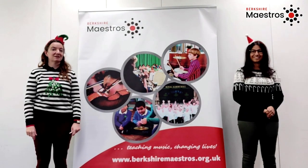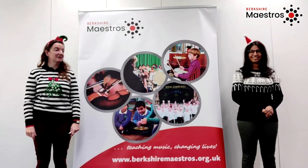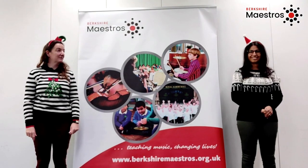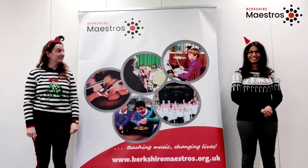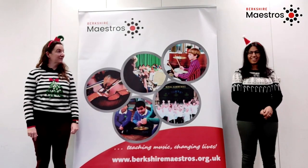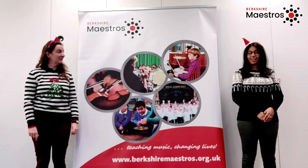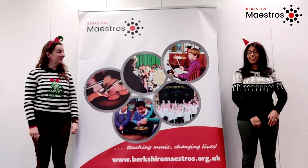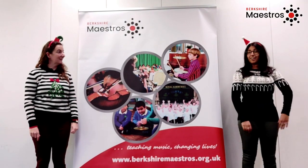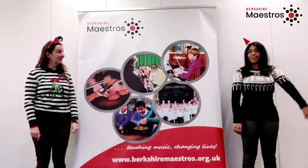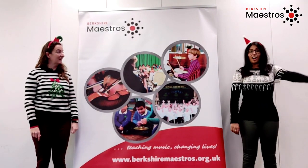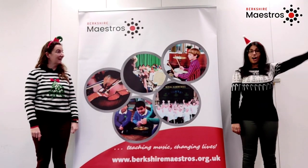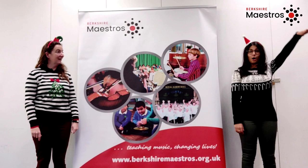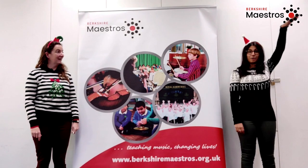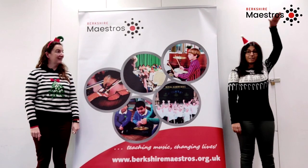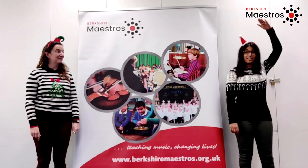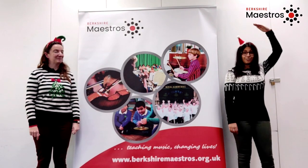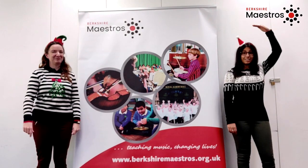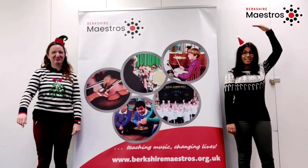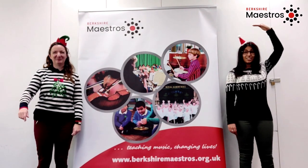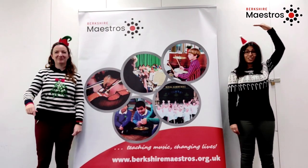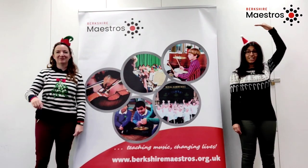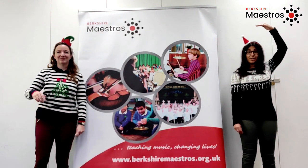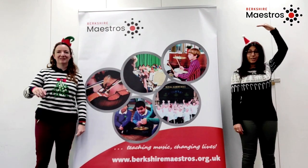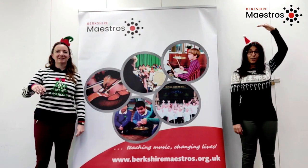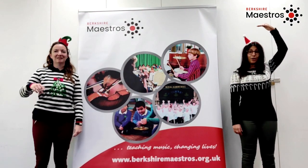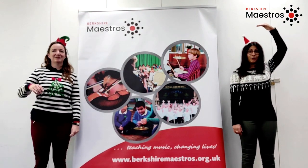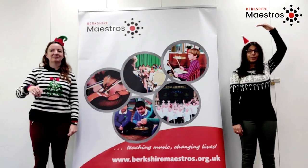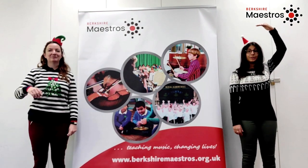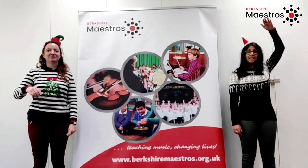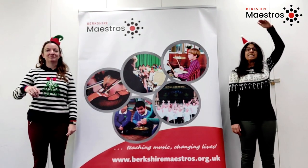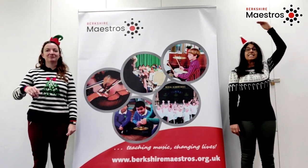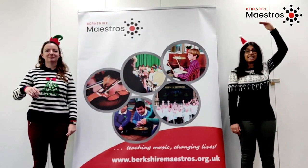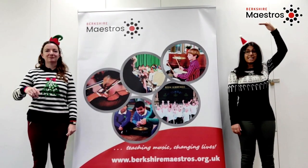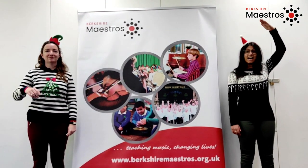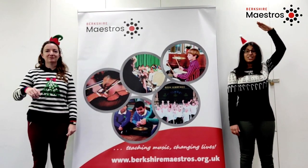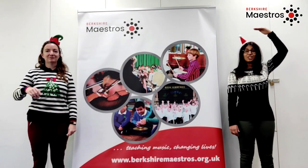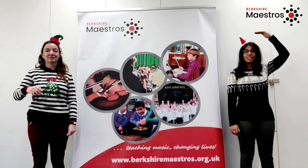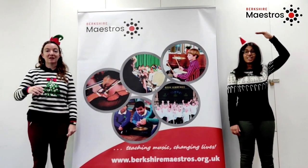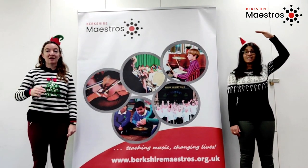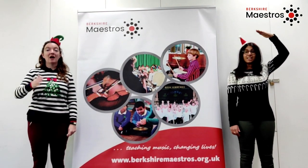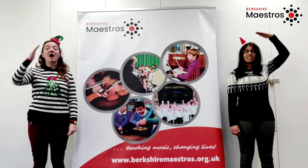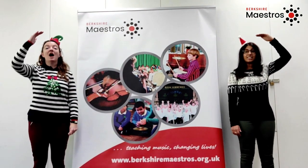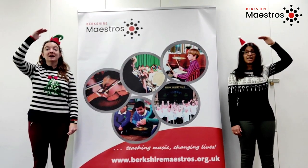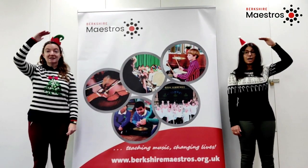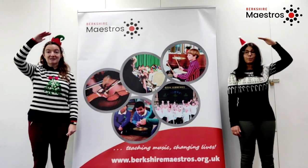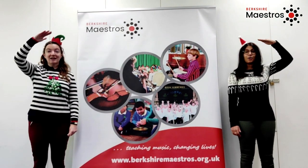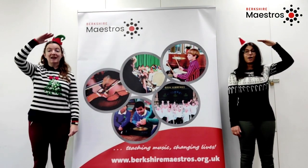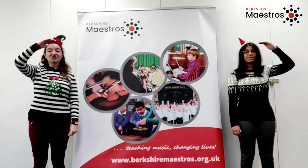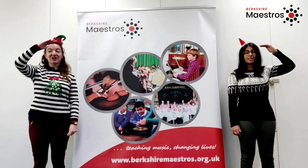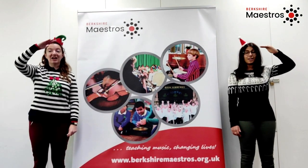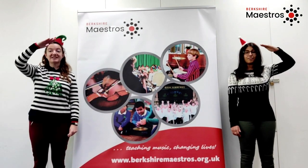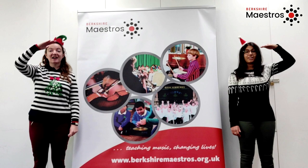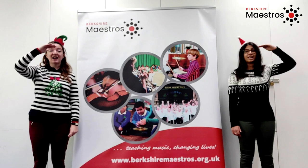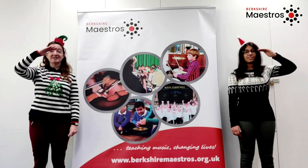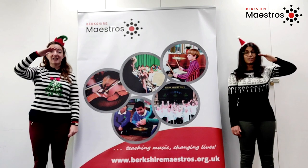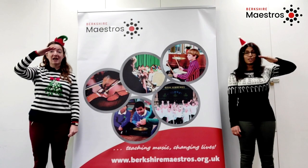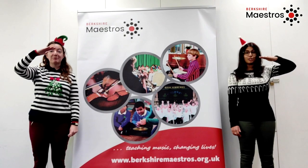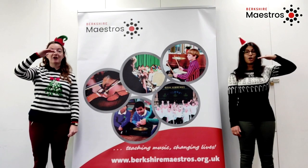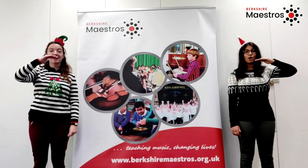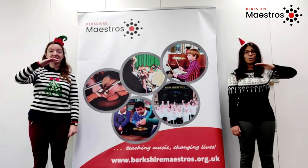Dancer. Okay. Dasher, here we go. Dasher, Dancer, Prancer, Vixen,